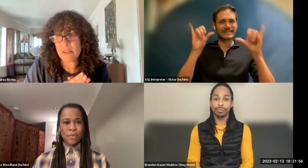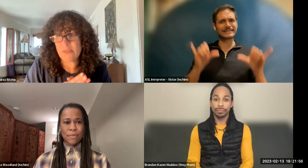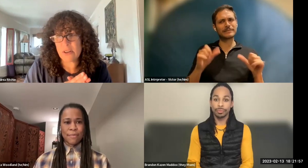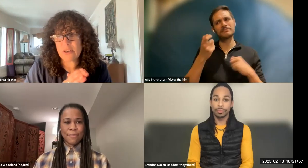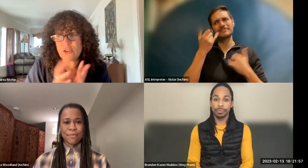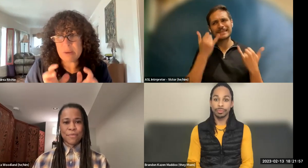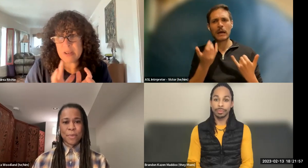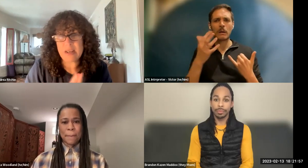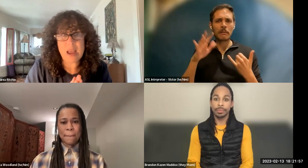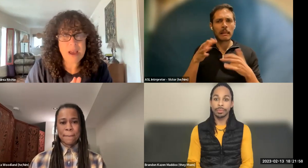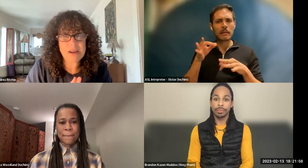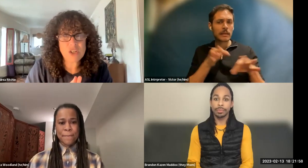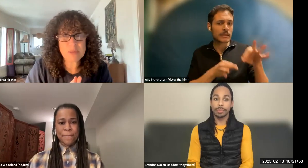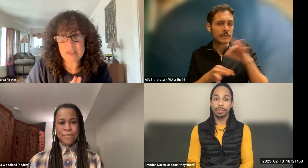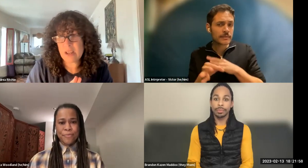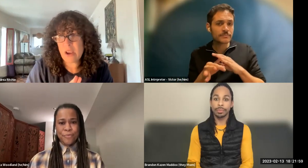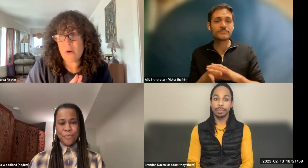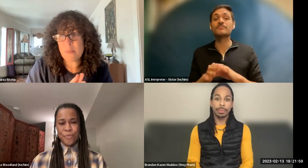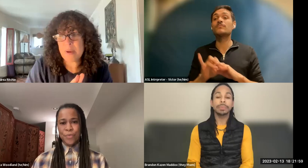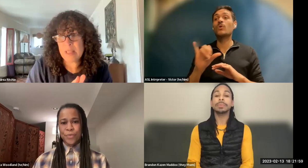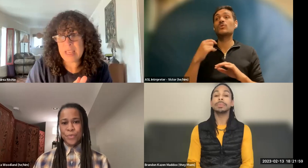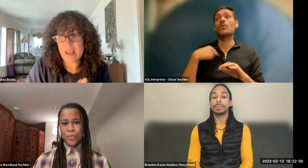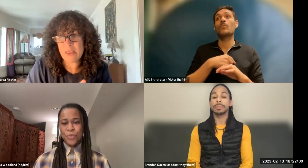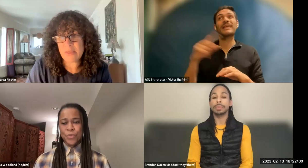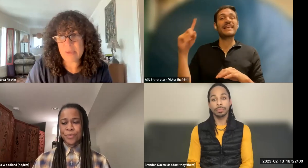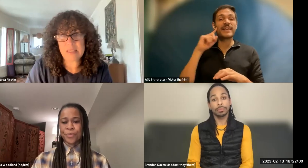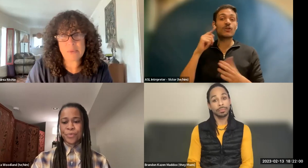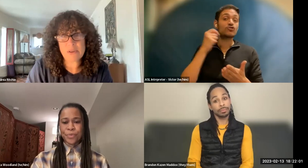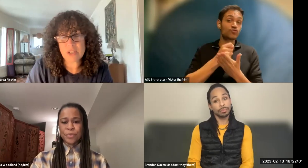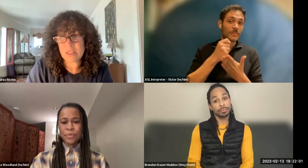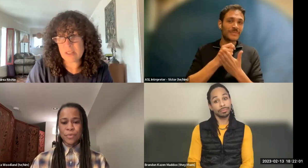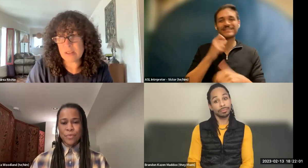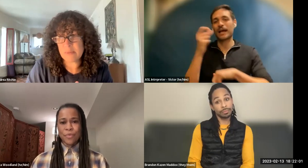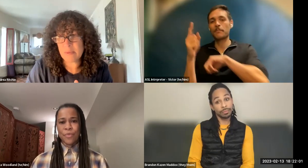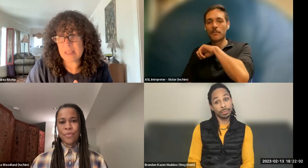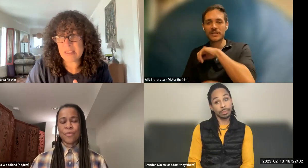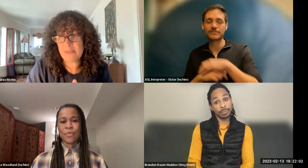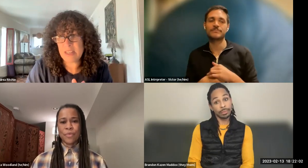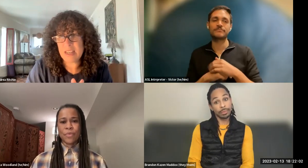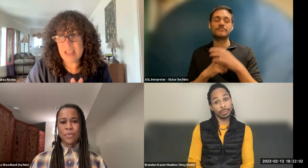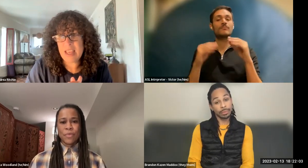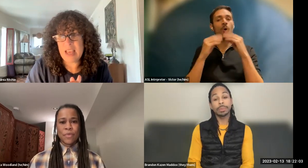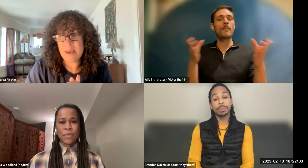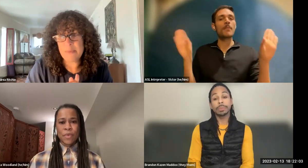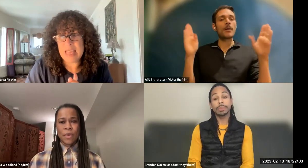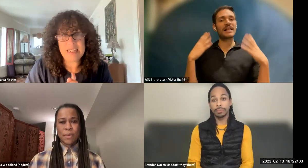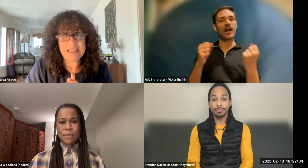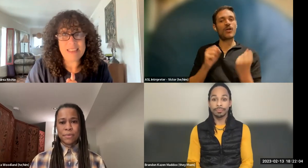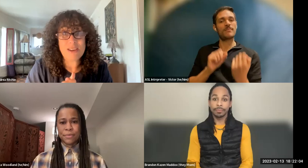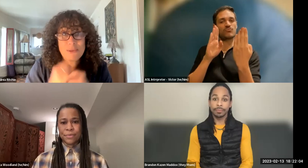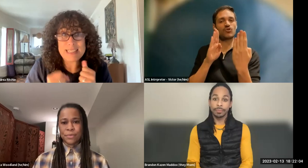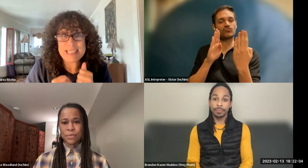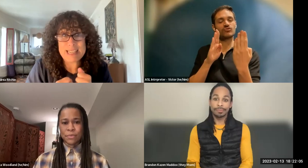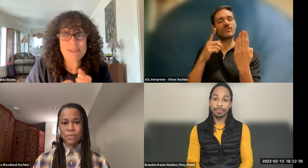many calls for treatment, not punishment, or public health-based approaches to public safety. And